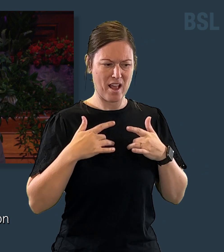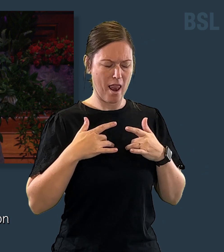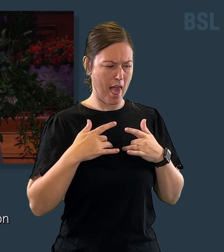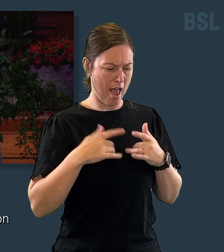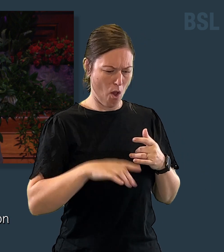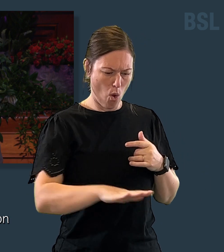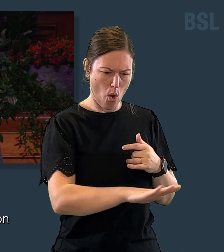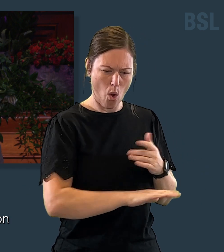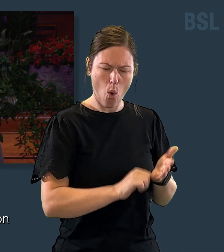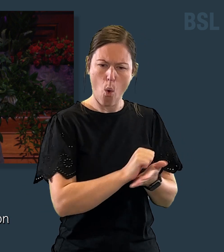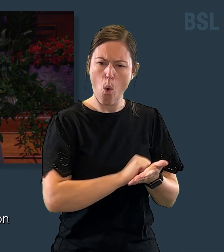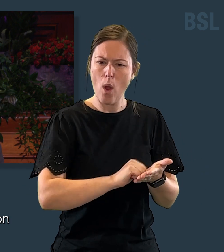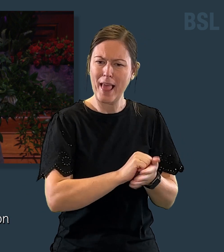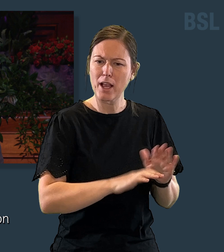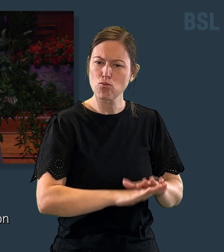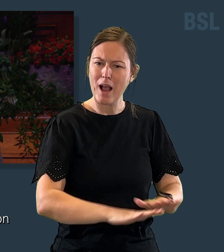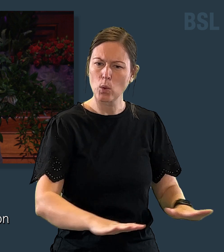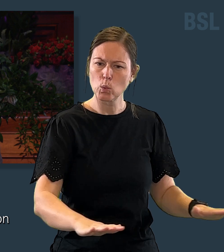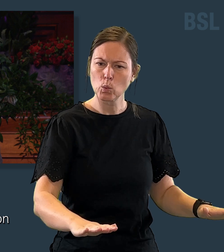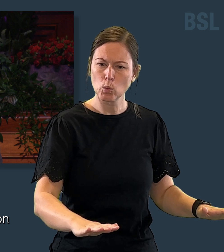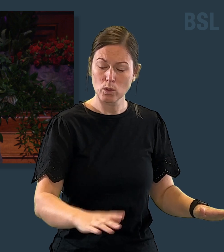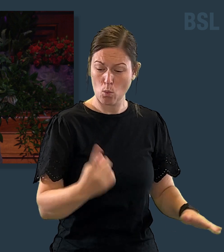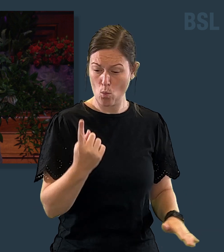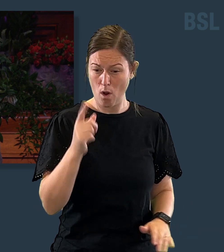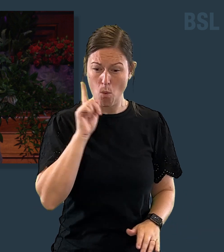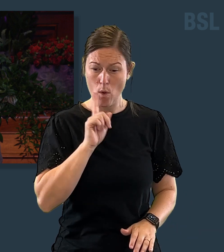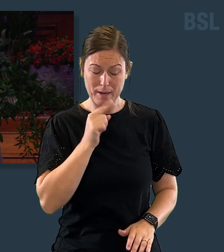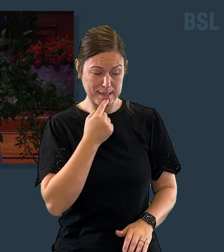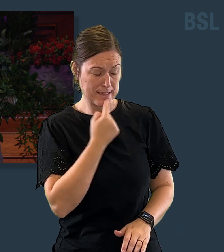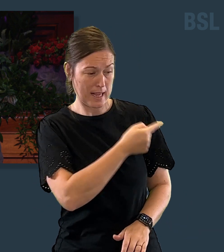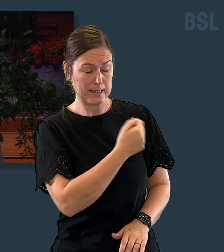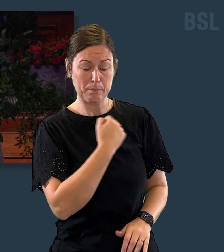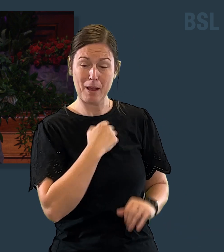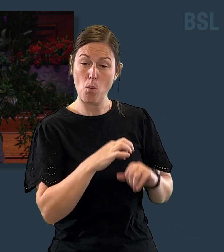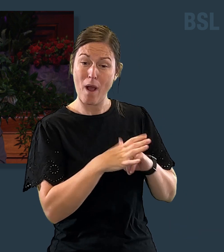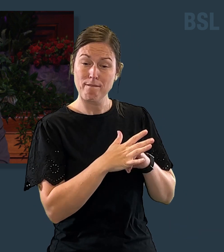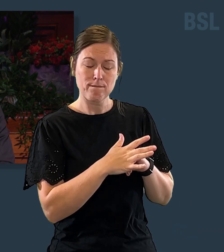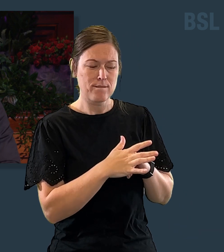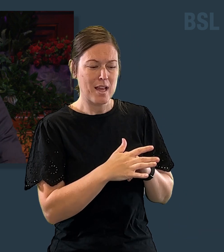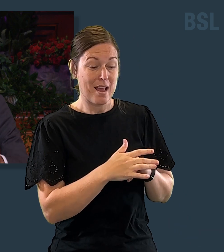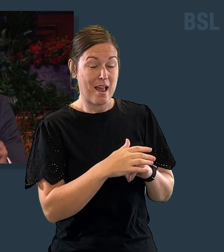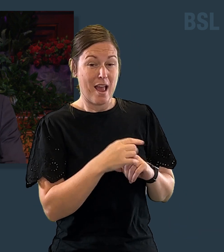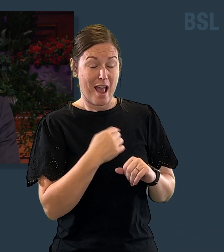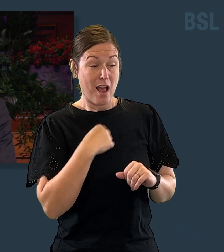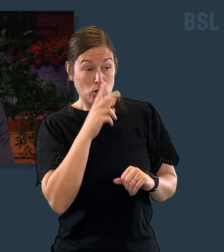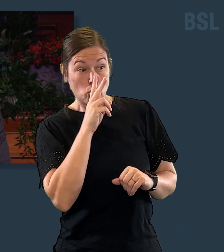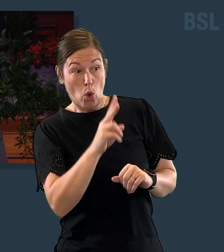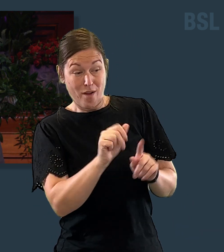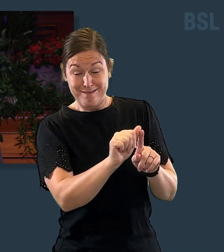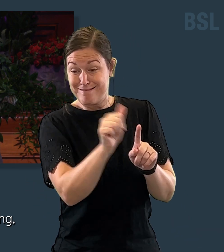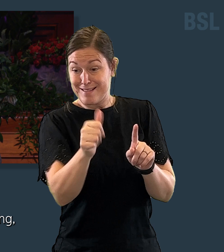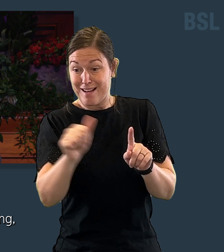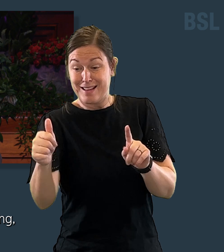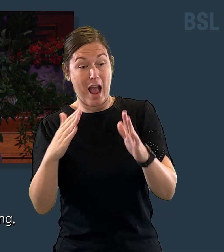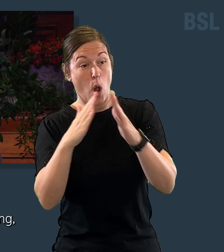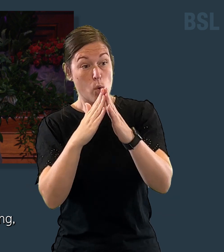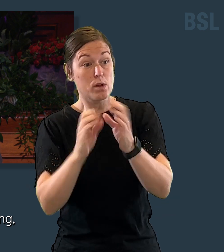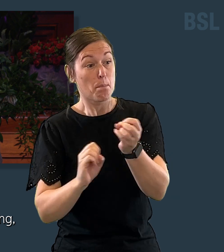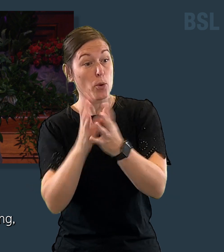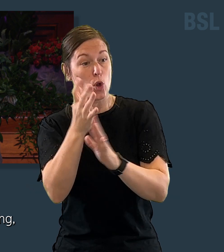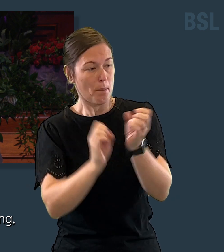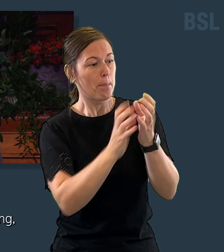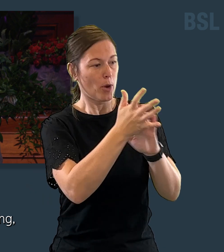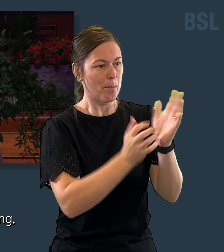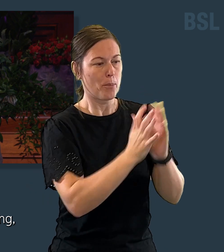we felt that we were standing on holy ground. One sister said to my wife, When I saw that nearby